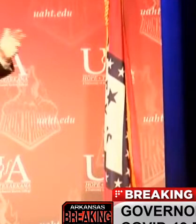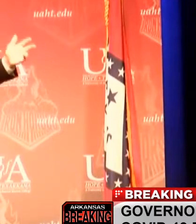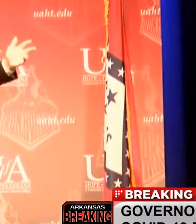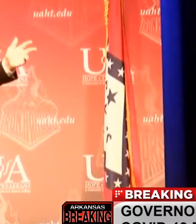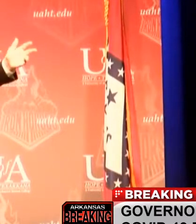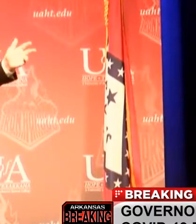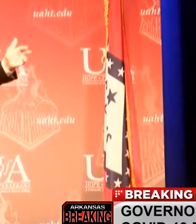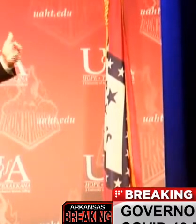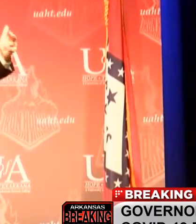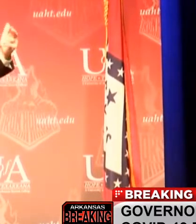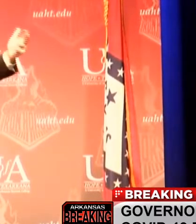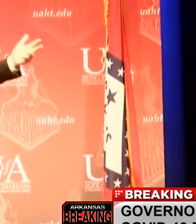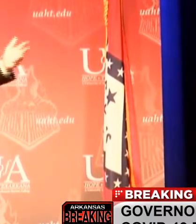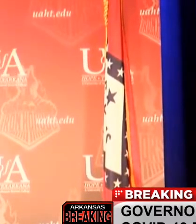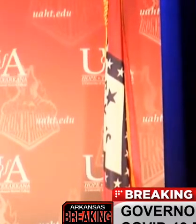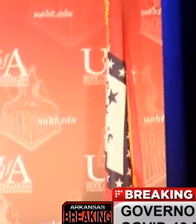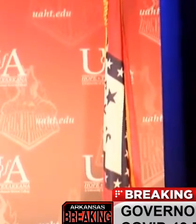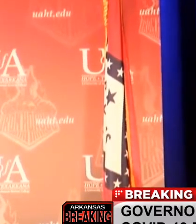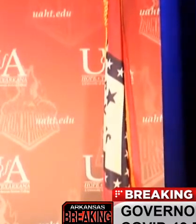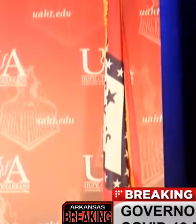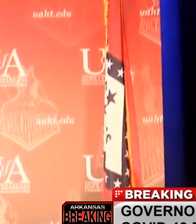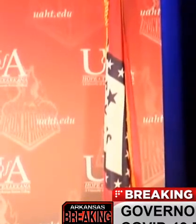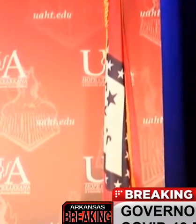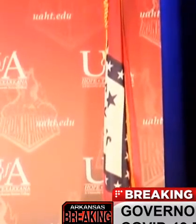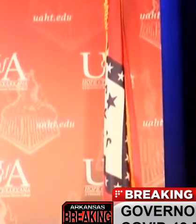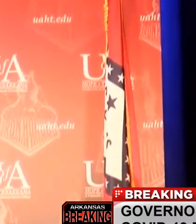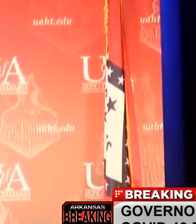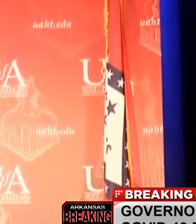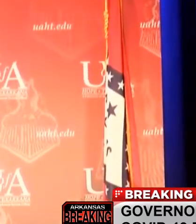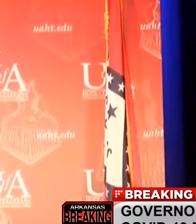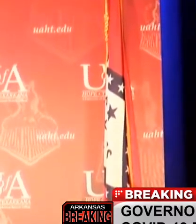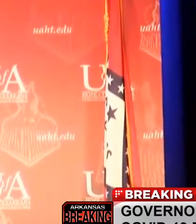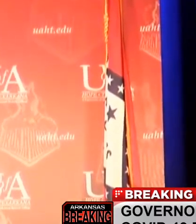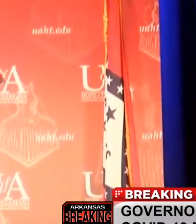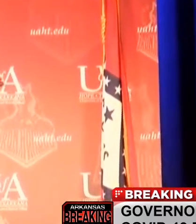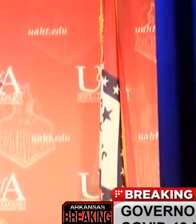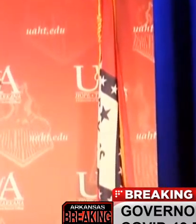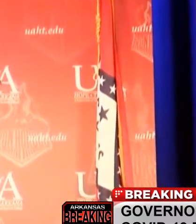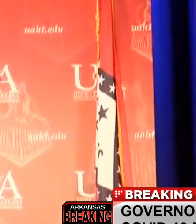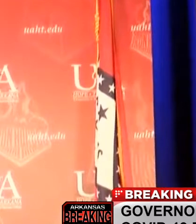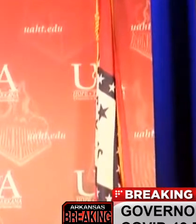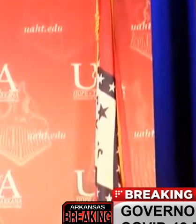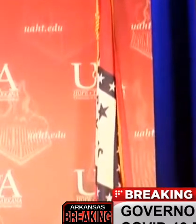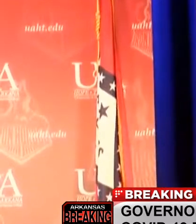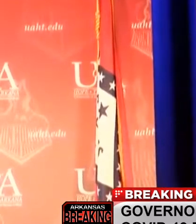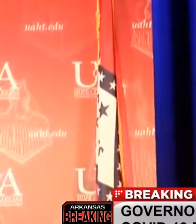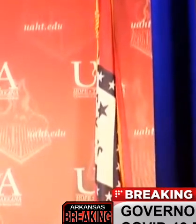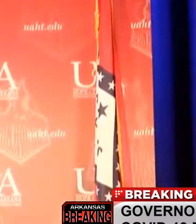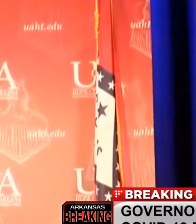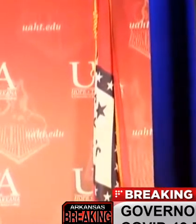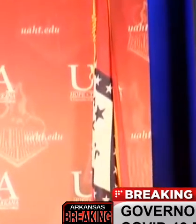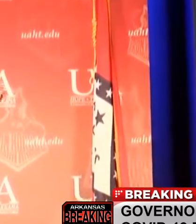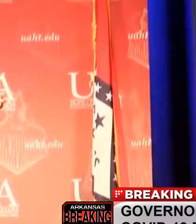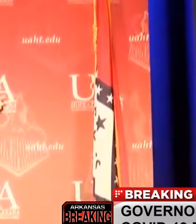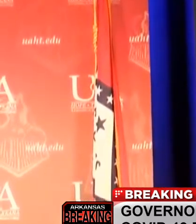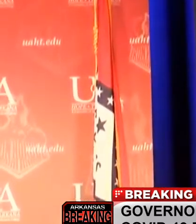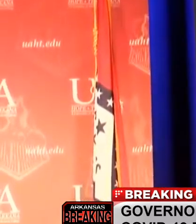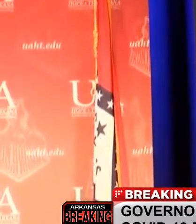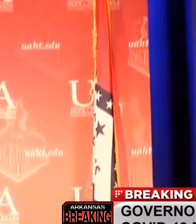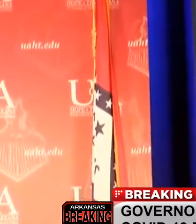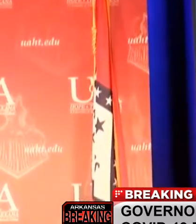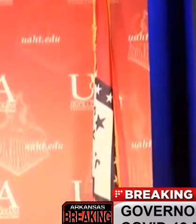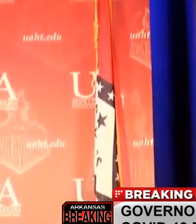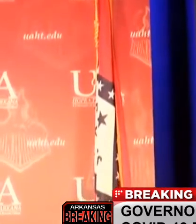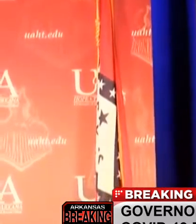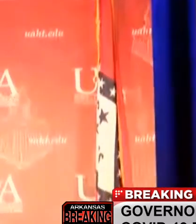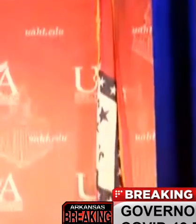are recovering from COVID-19, and the more we can get that active cases down, that will ease the burden on